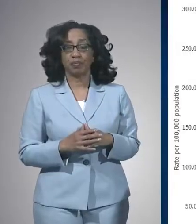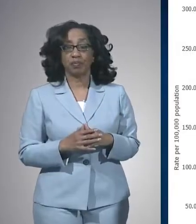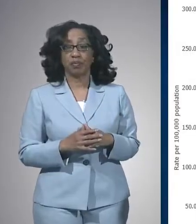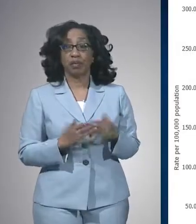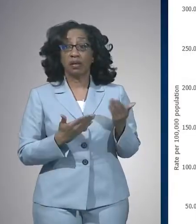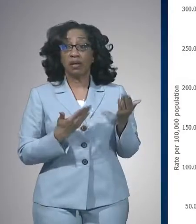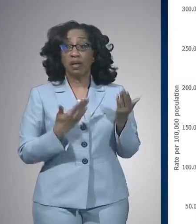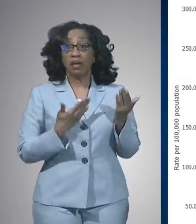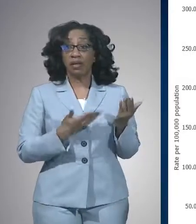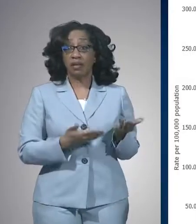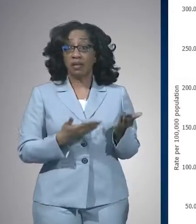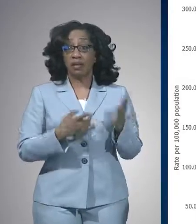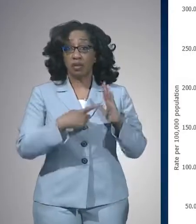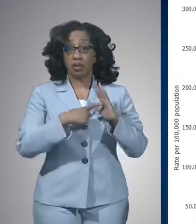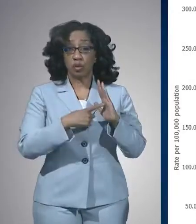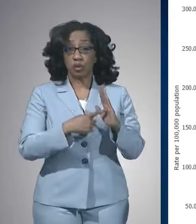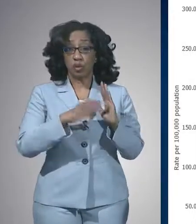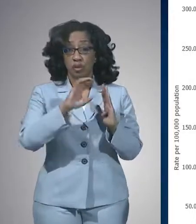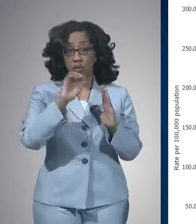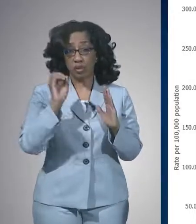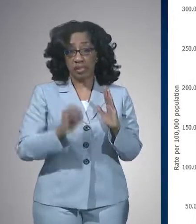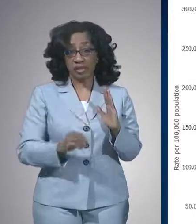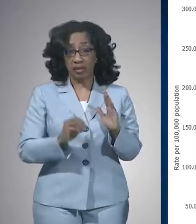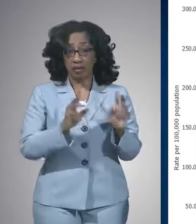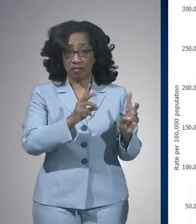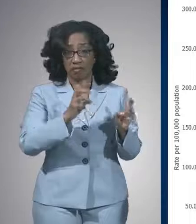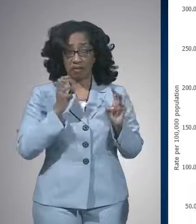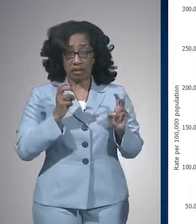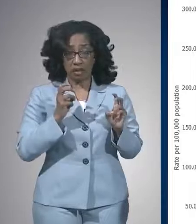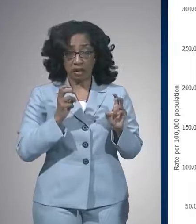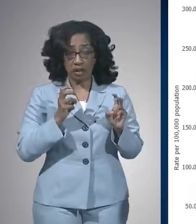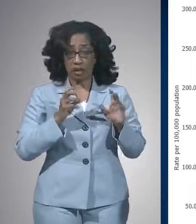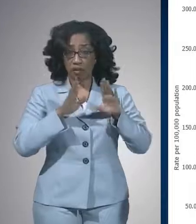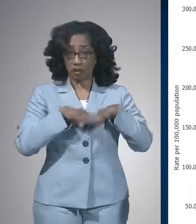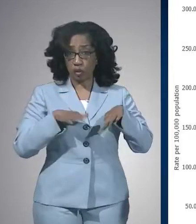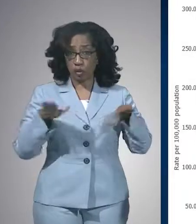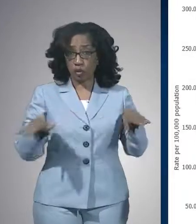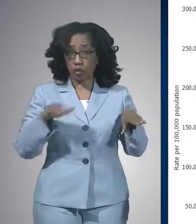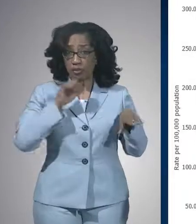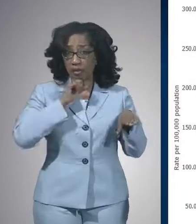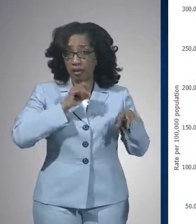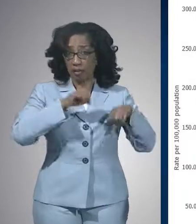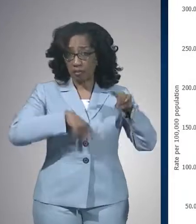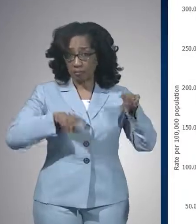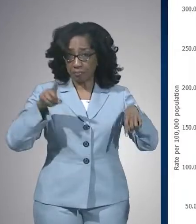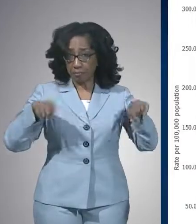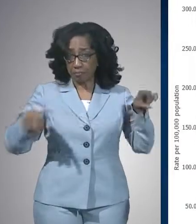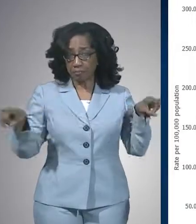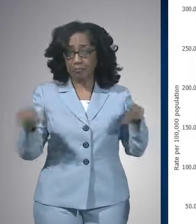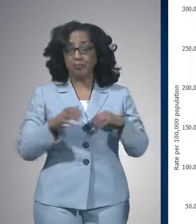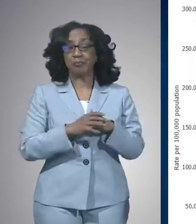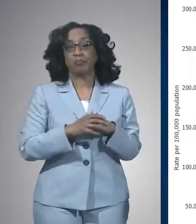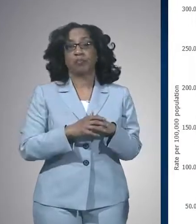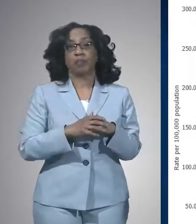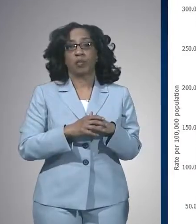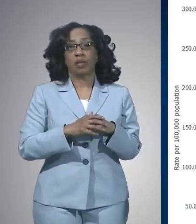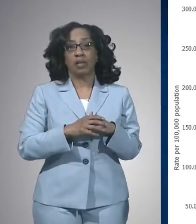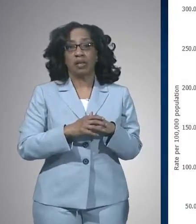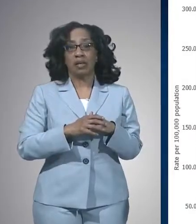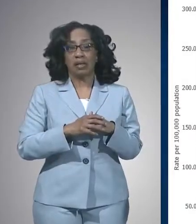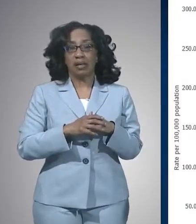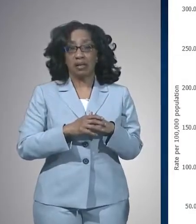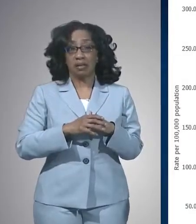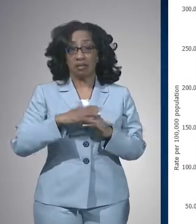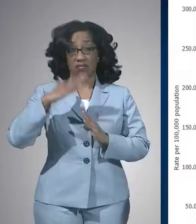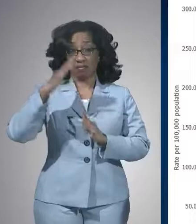This chart shows the percent of active cases among children in various age ranges. The active case rate is